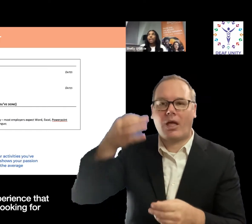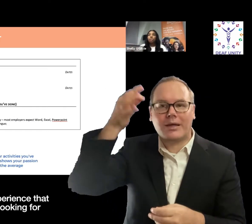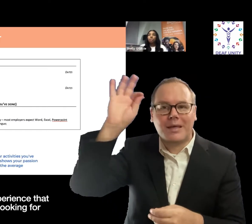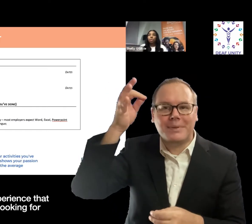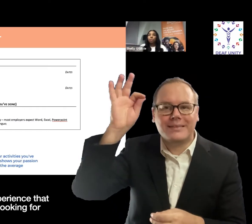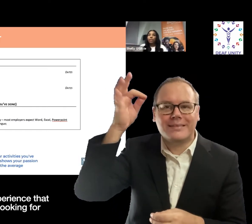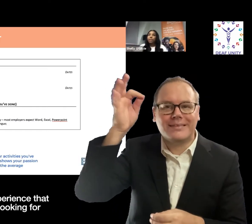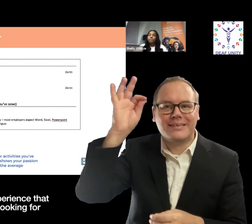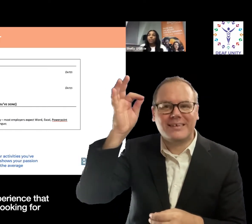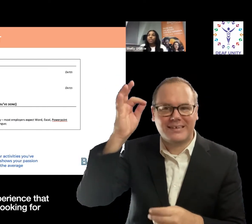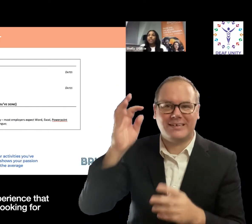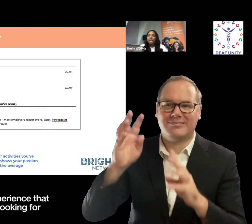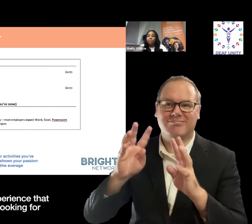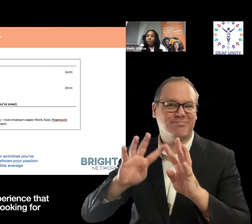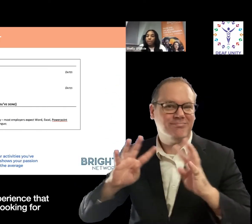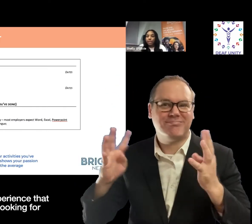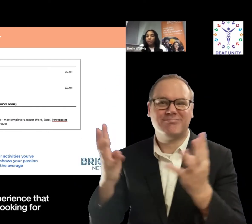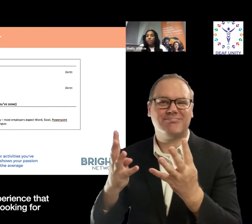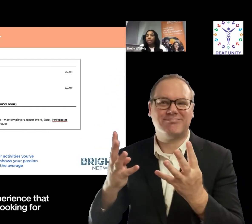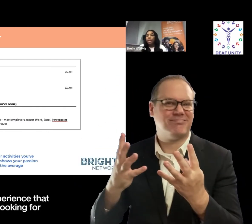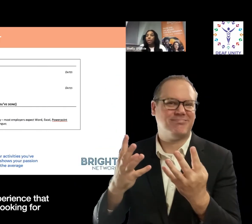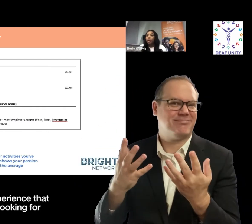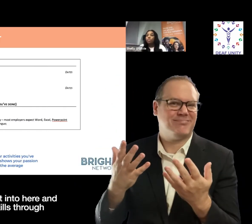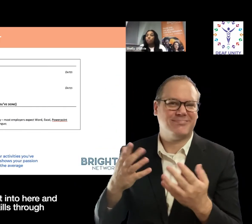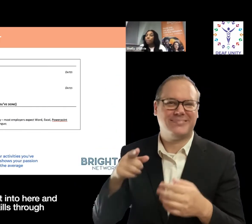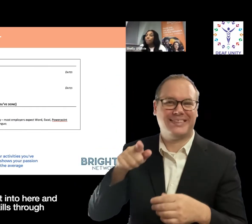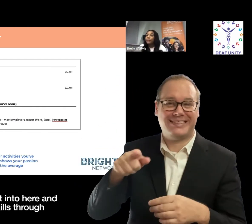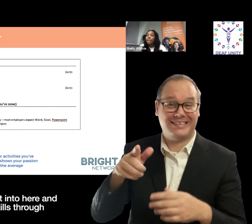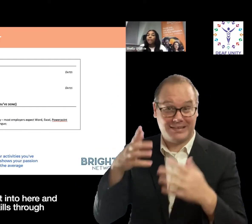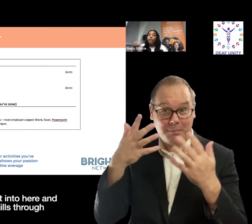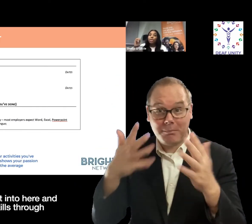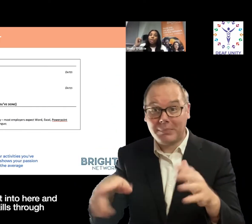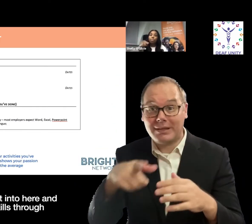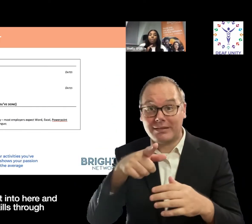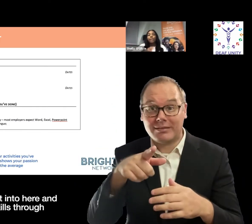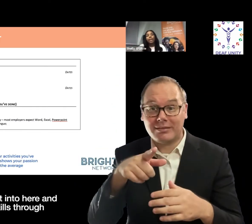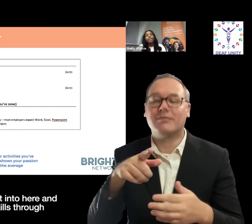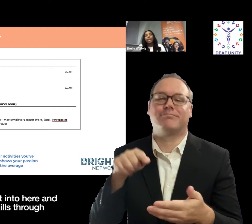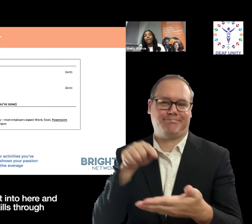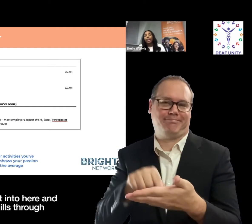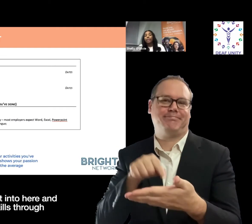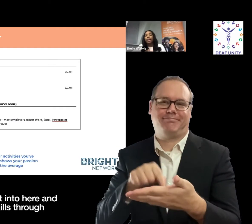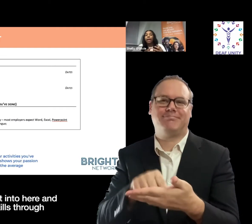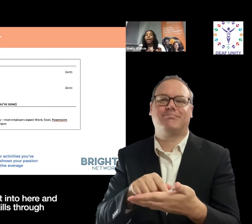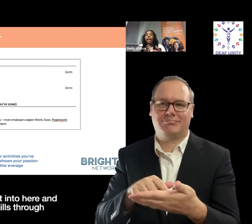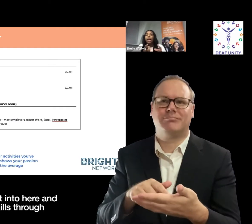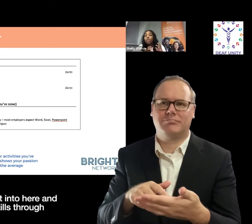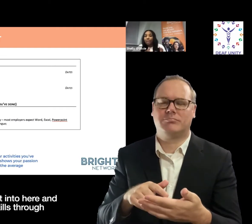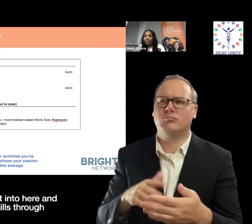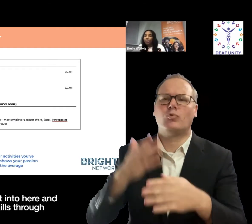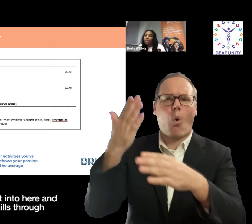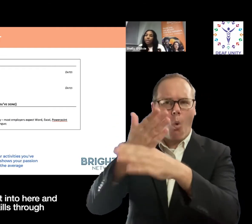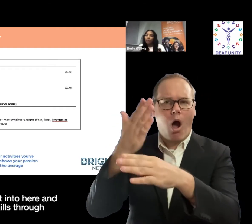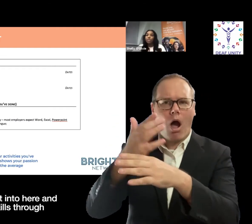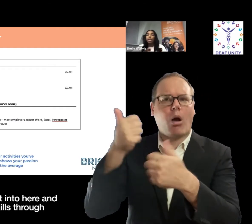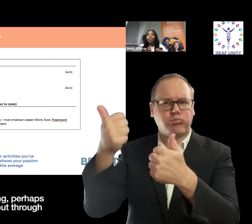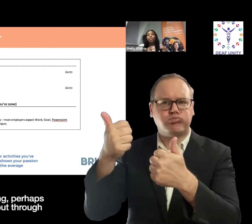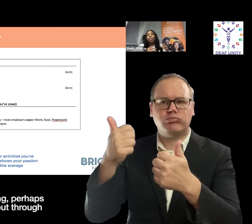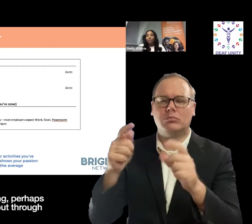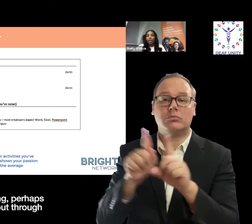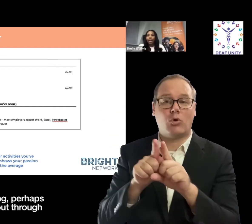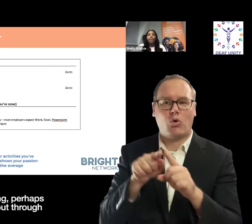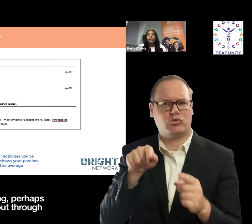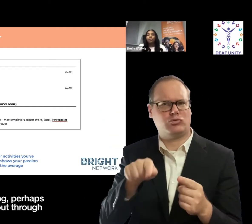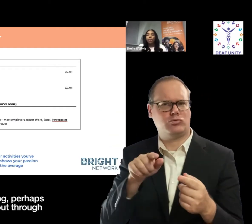you're seeing in your relevant experience that some of those skills that they're looking for maybe are missing, you can bring that into here and really highlight, I do have those skills